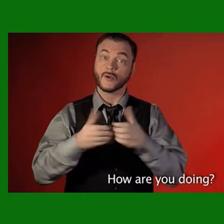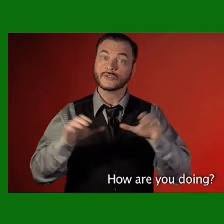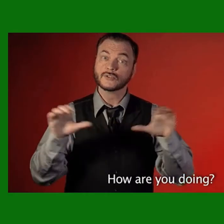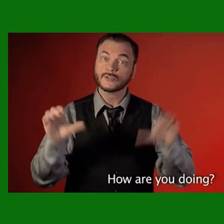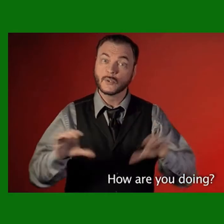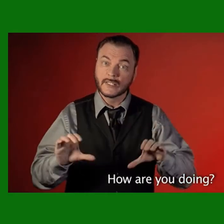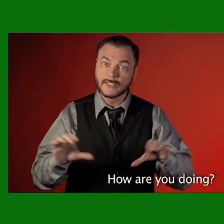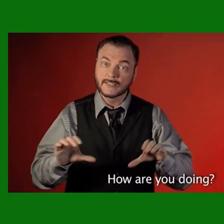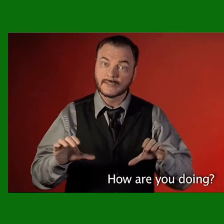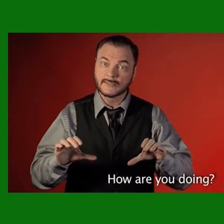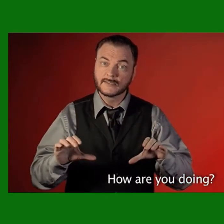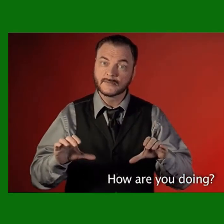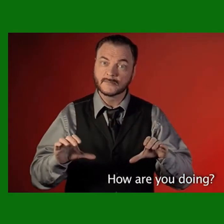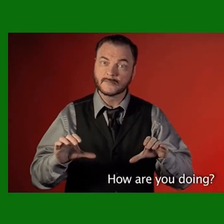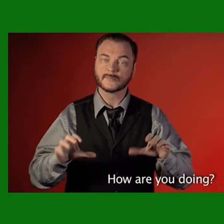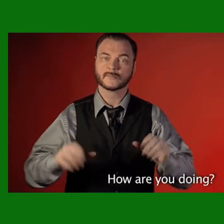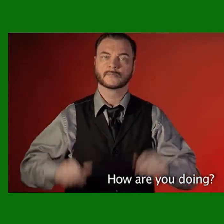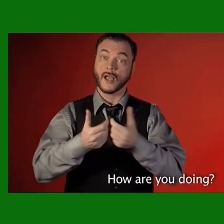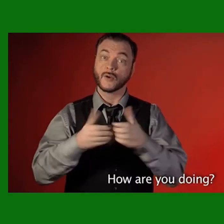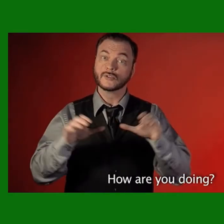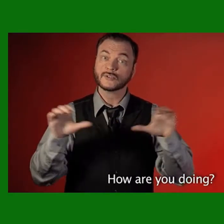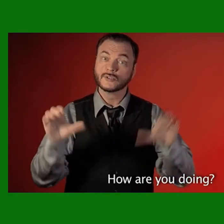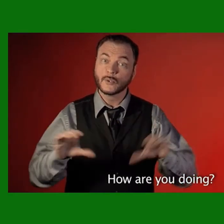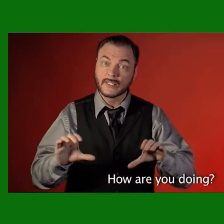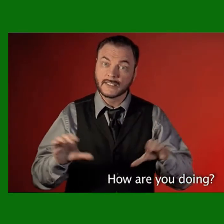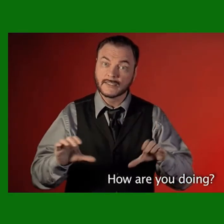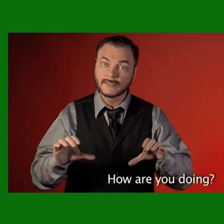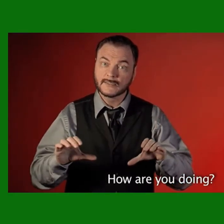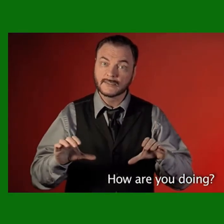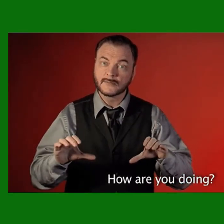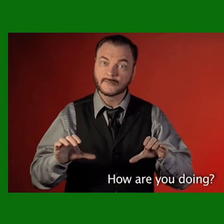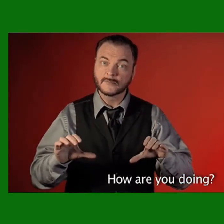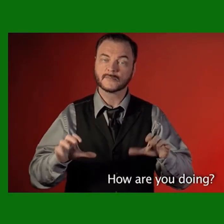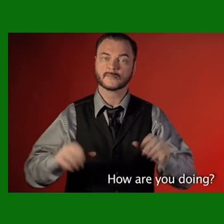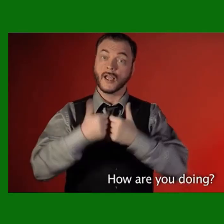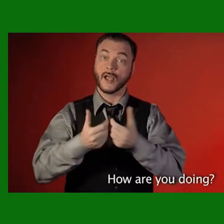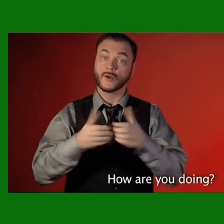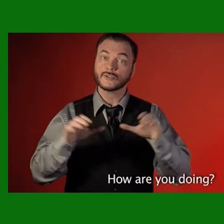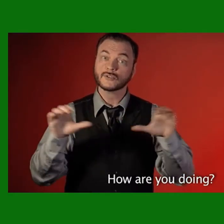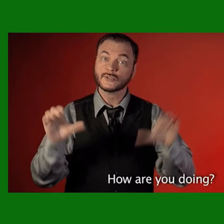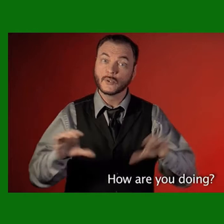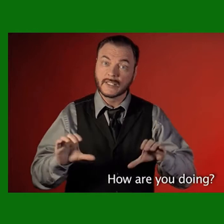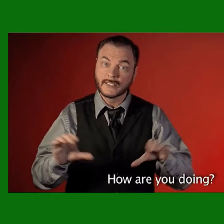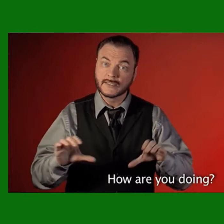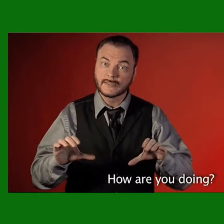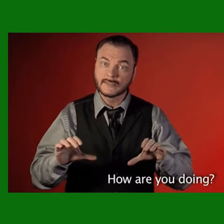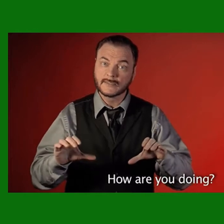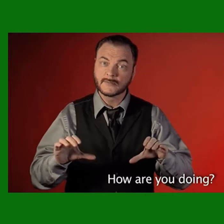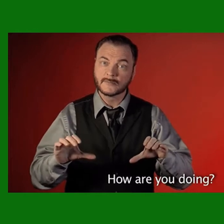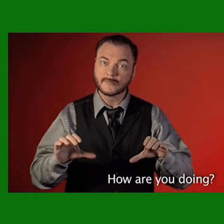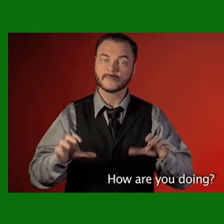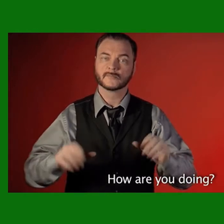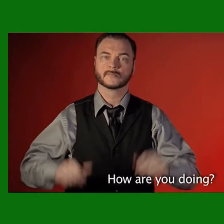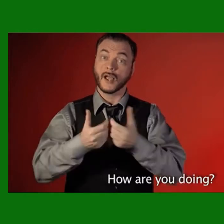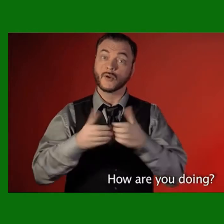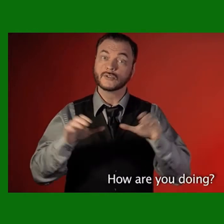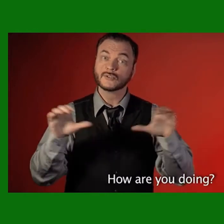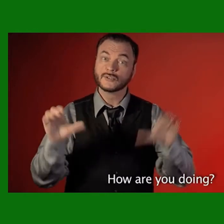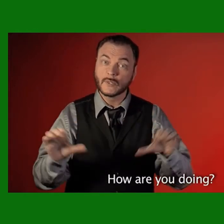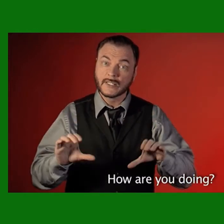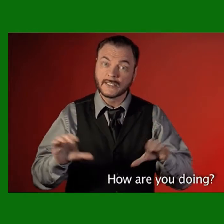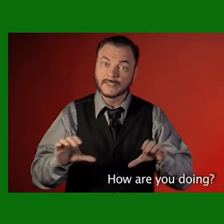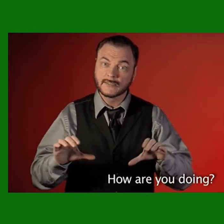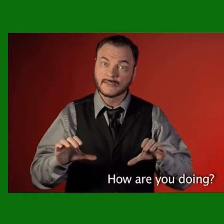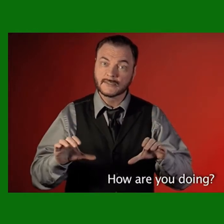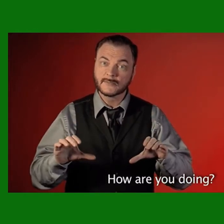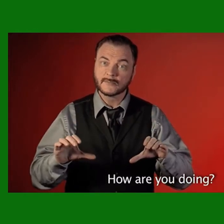recite my times tables in front of my entire class. I know my times tables pretty well now. Okay, so we know that rehearsal does work. It's just a long and